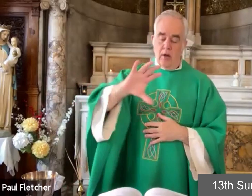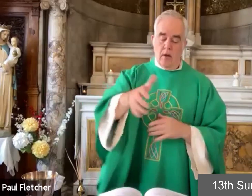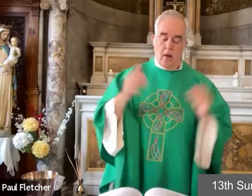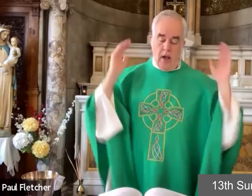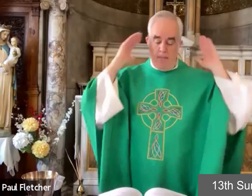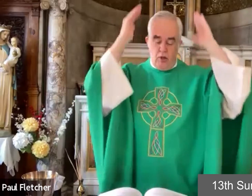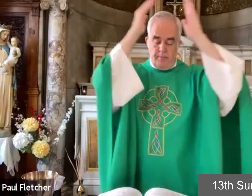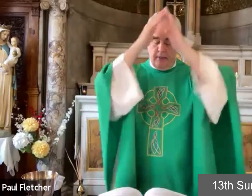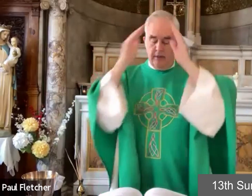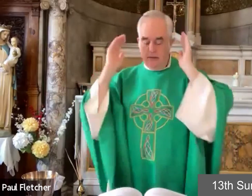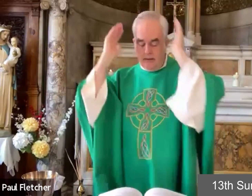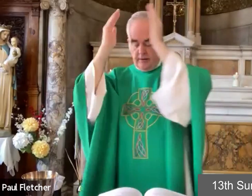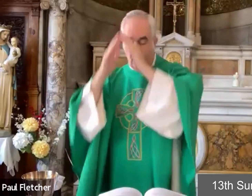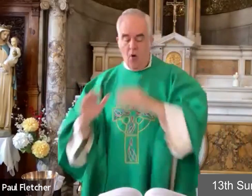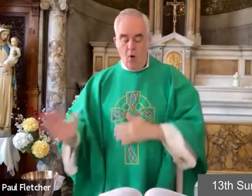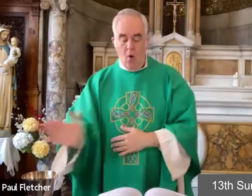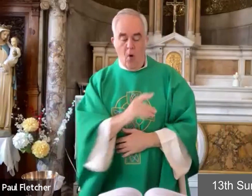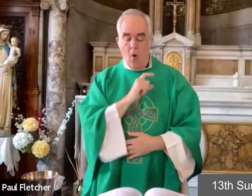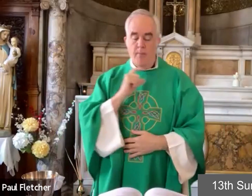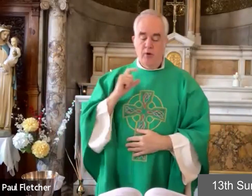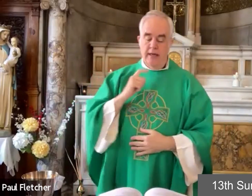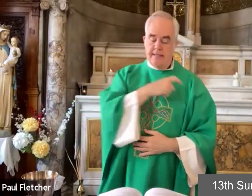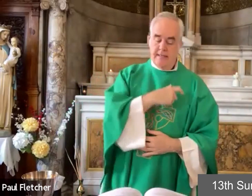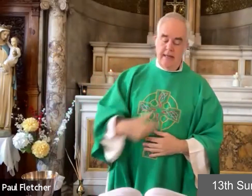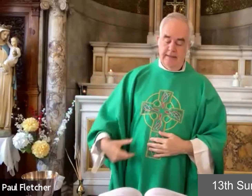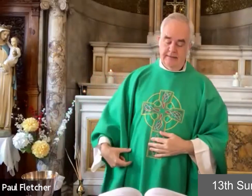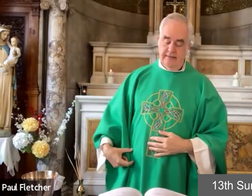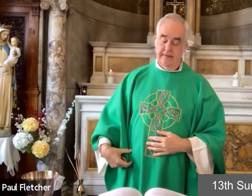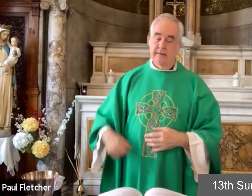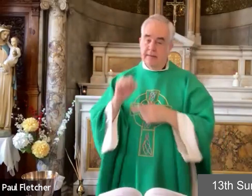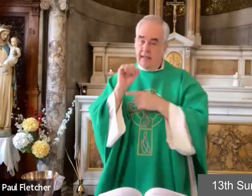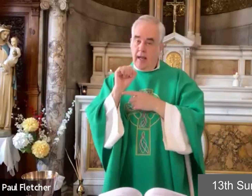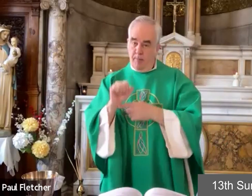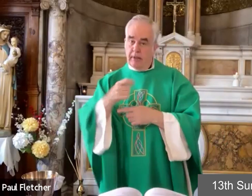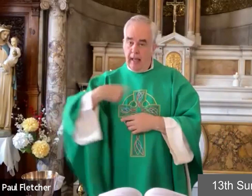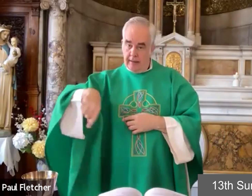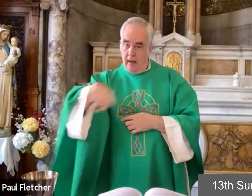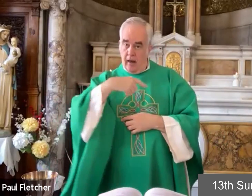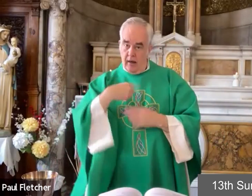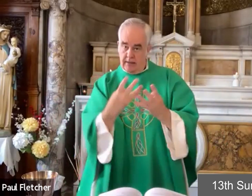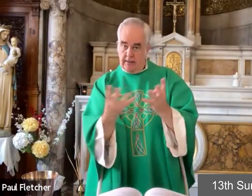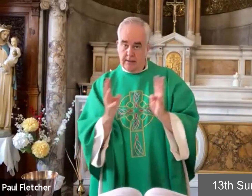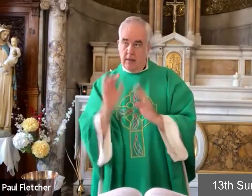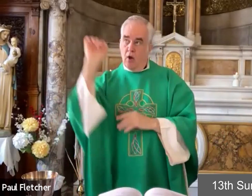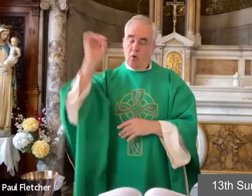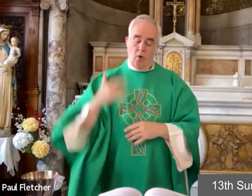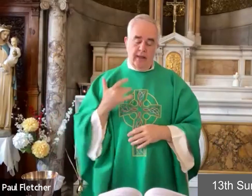local bishops, all these deacons, protect us, your